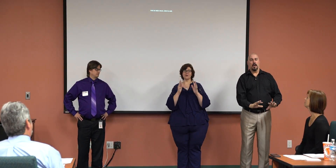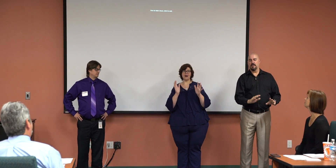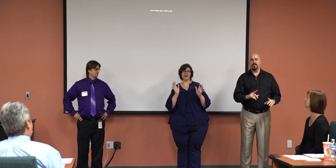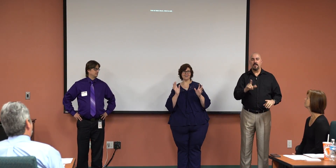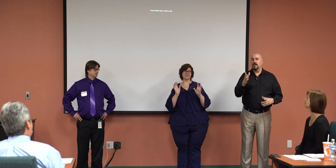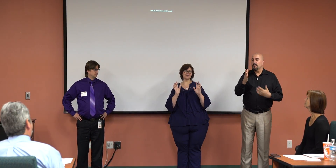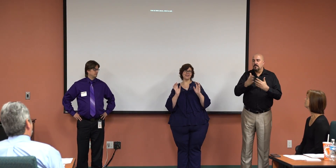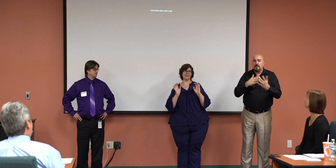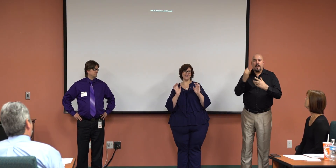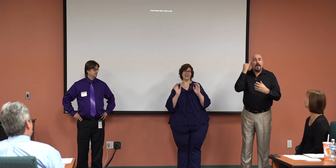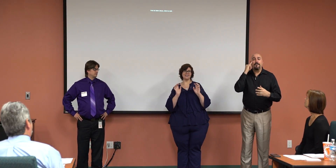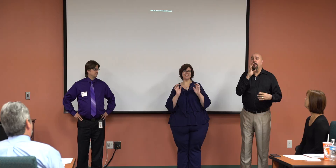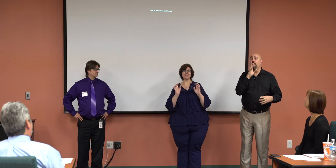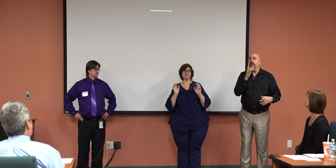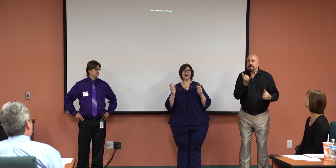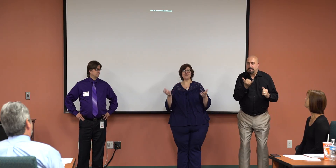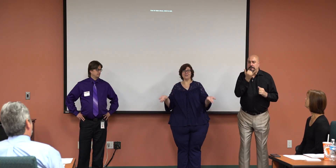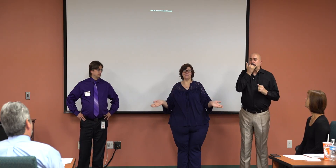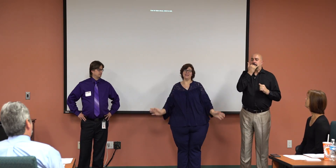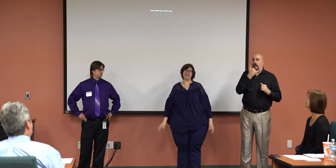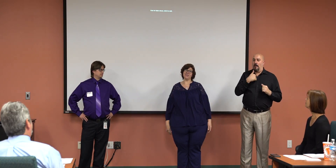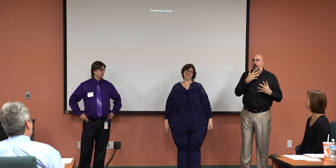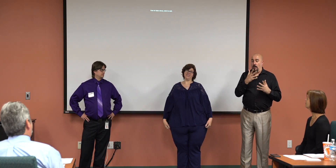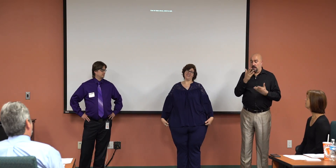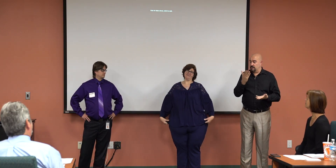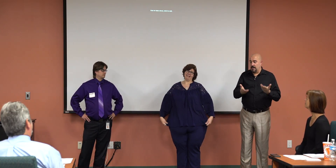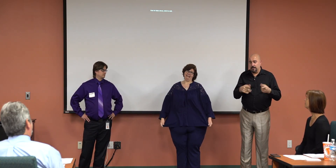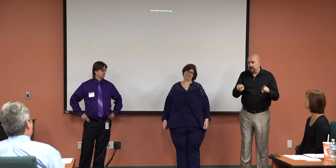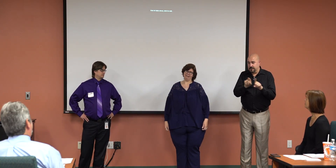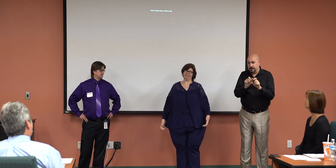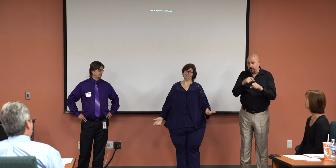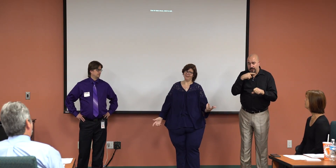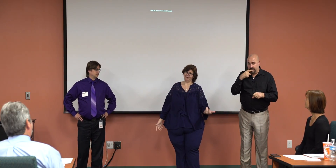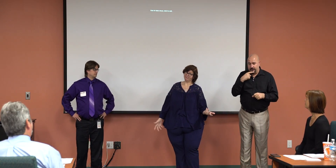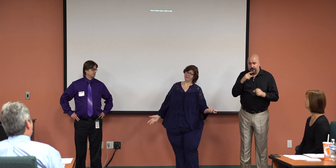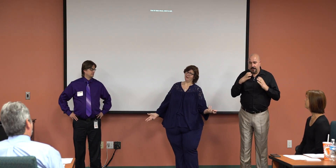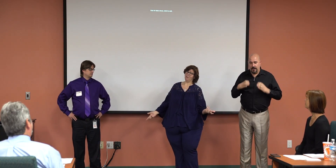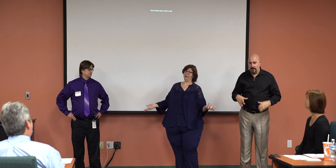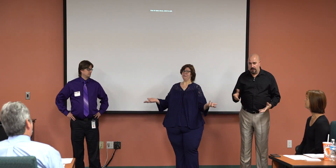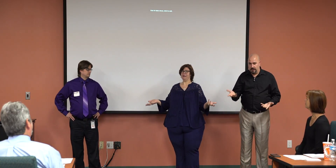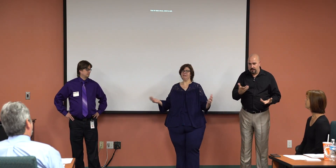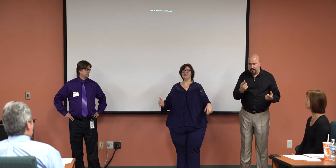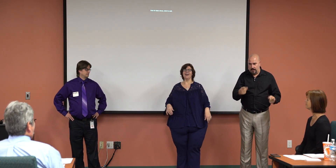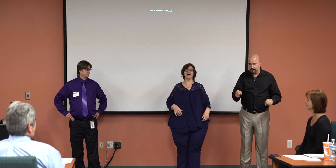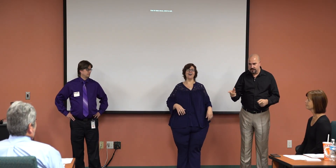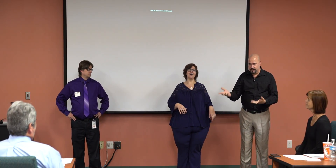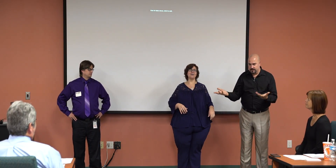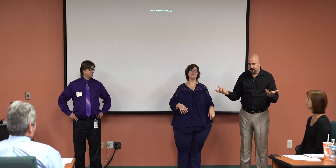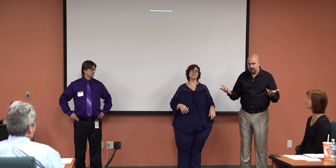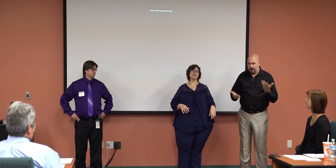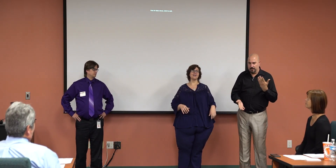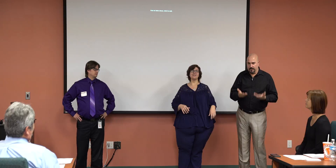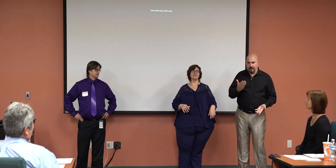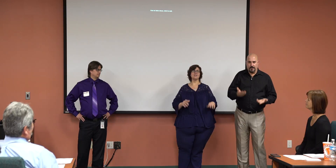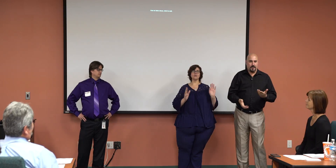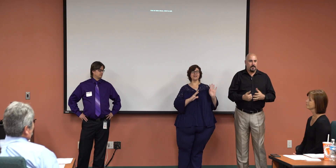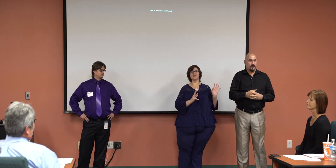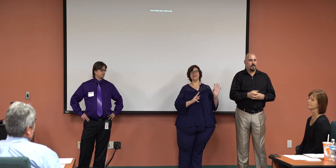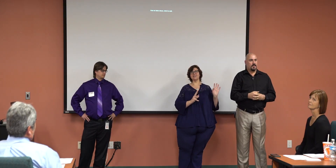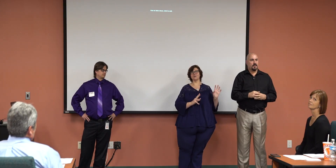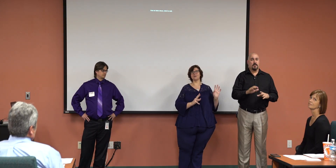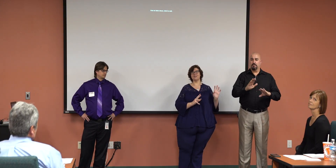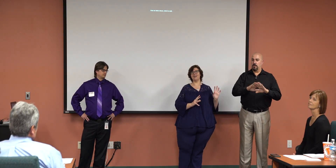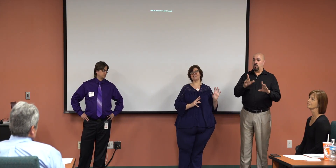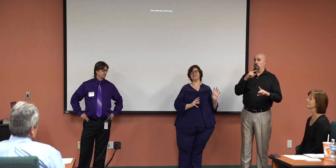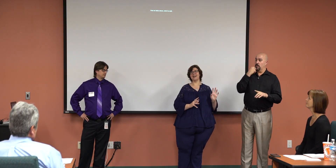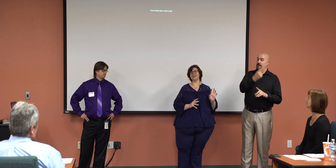make a faux pas or something like that you might do with a hearing client, maybe, don't tell